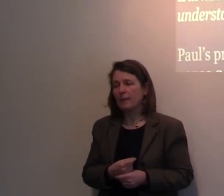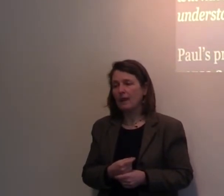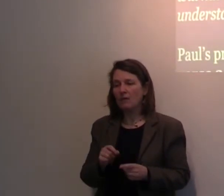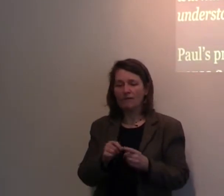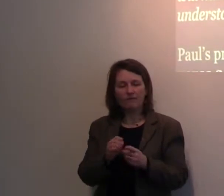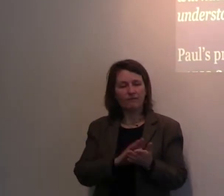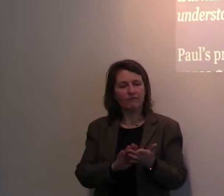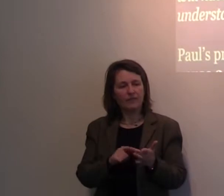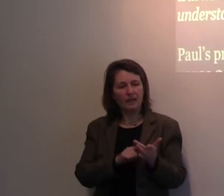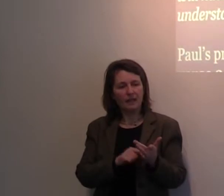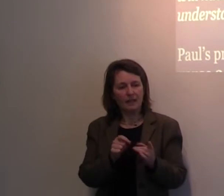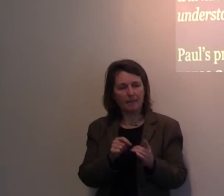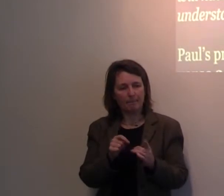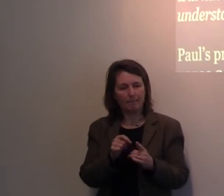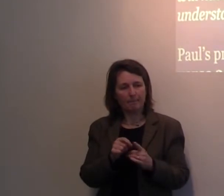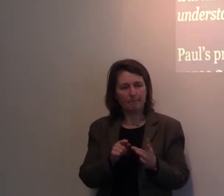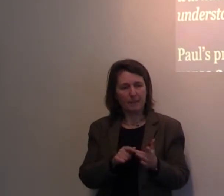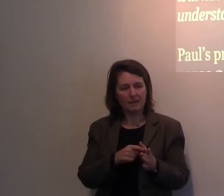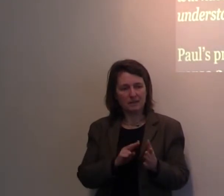Philippians chapter 1, verse